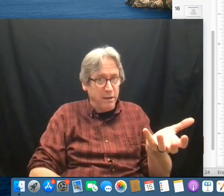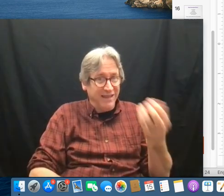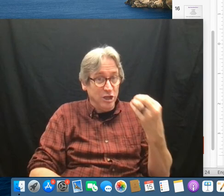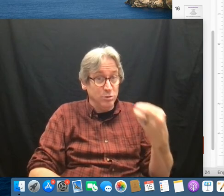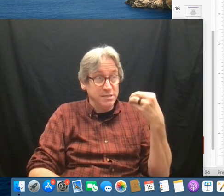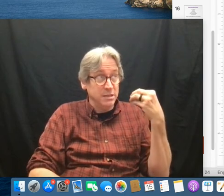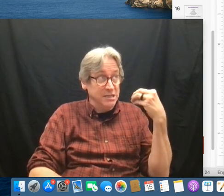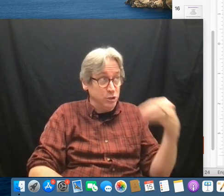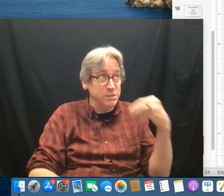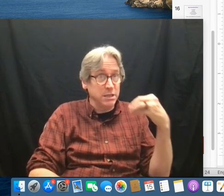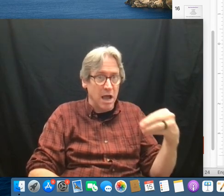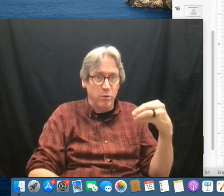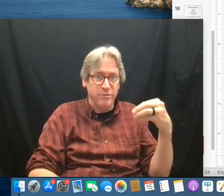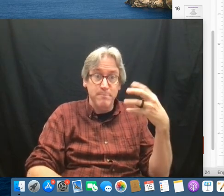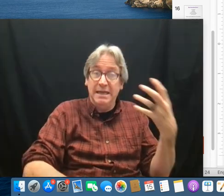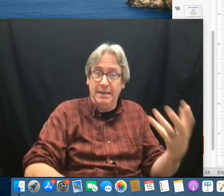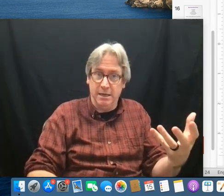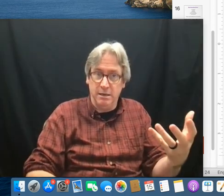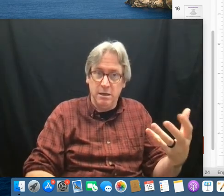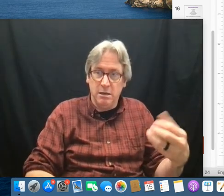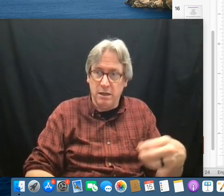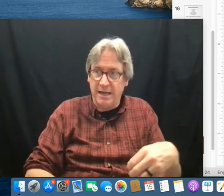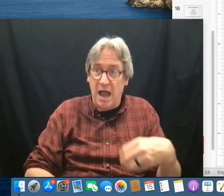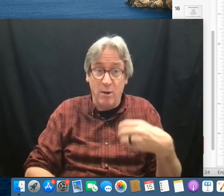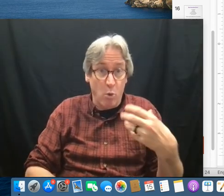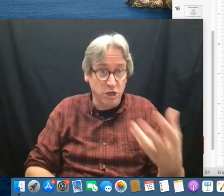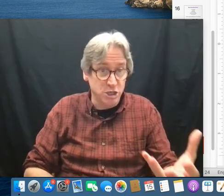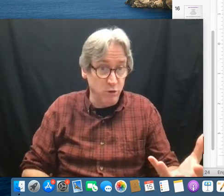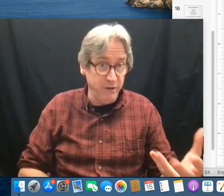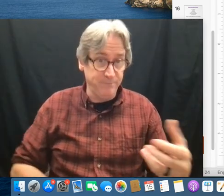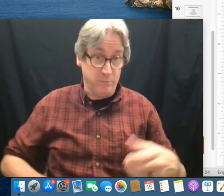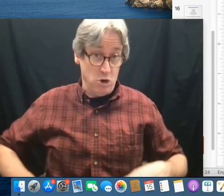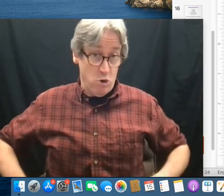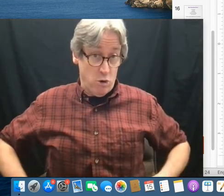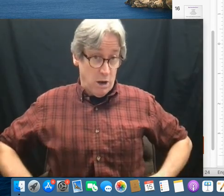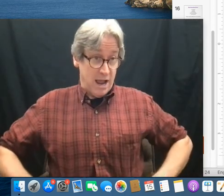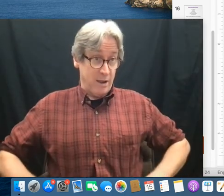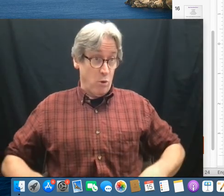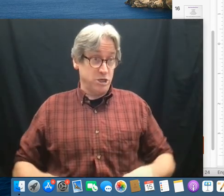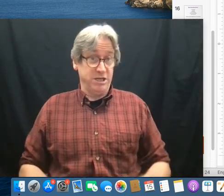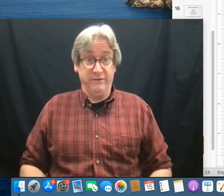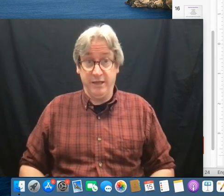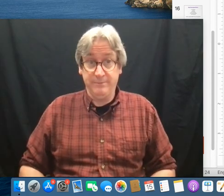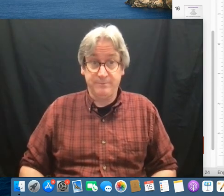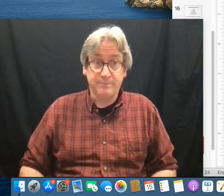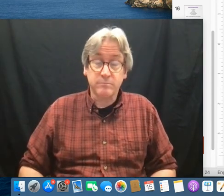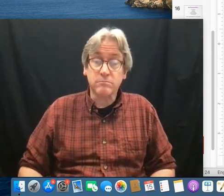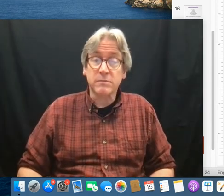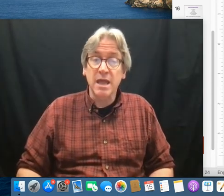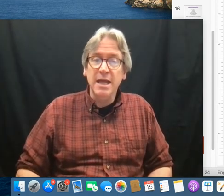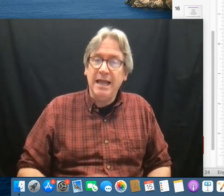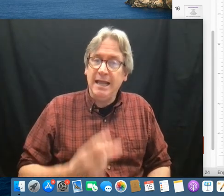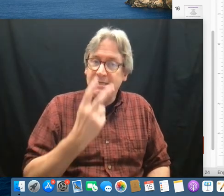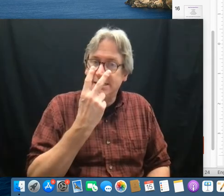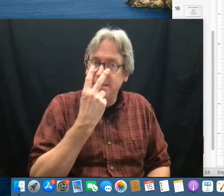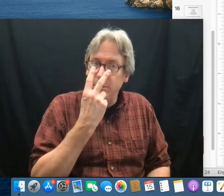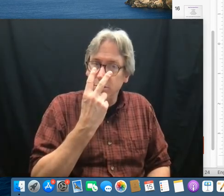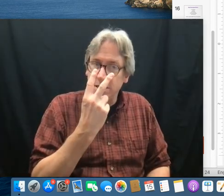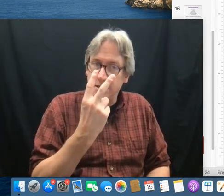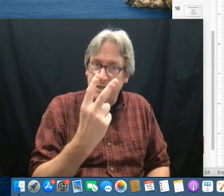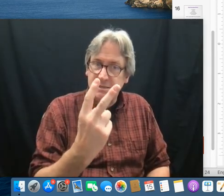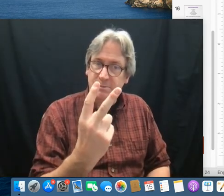I just want to shut you up. So, I saw that. Oh, cool. I was watching carefully as the